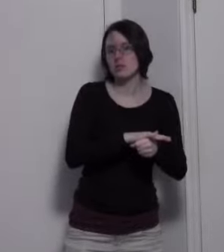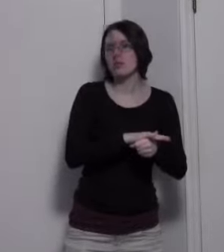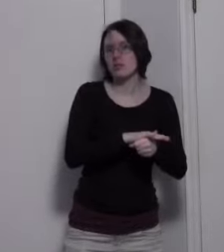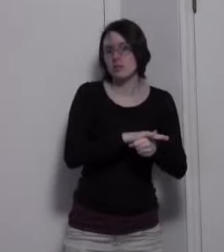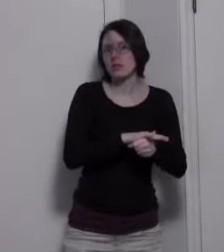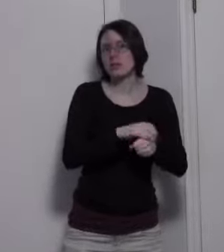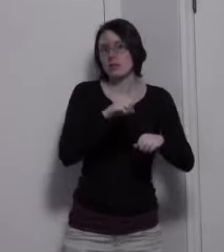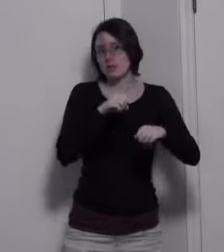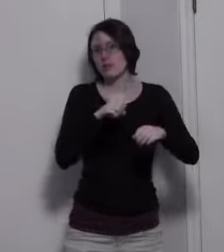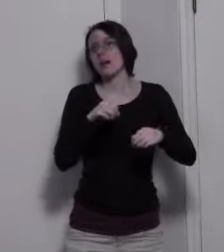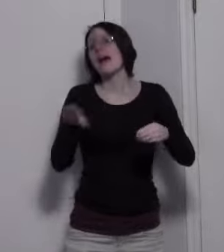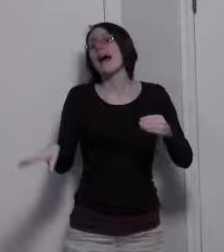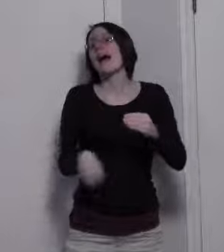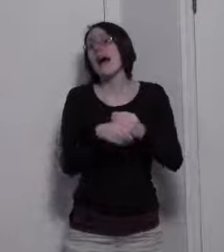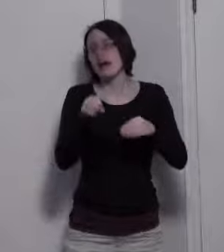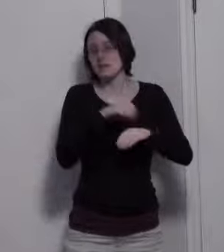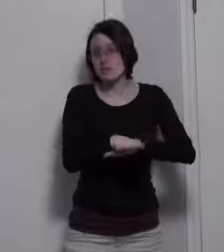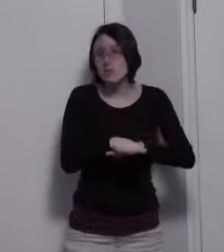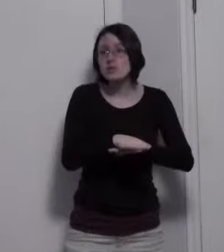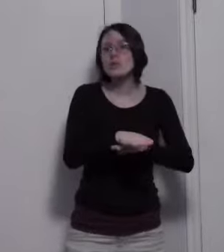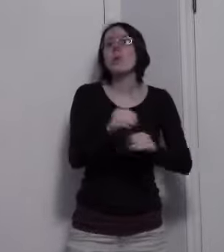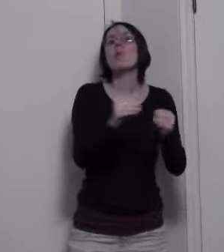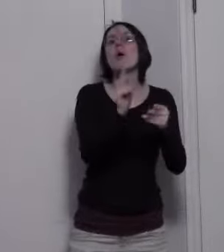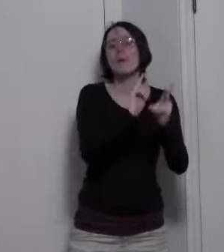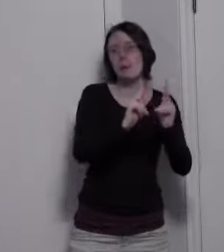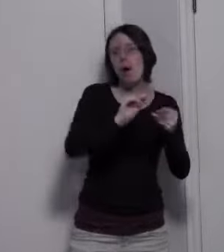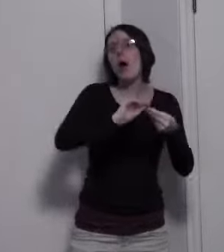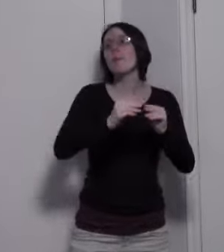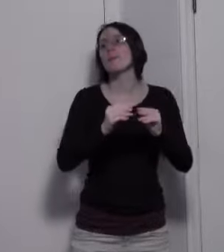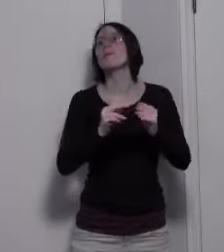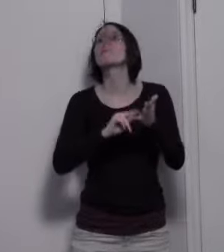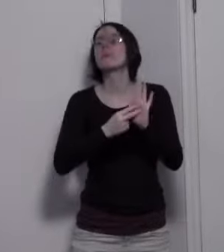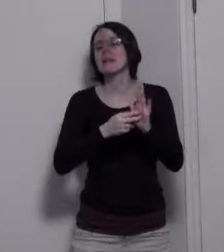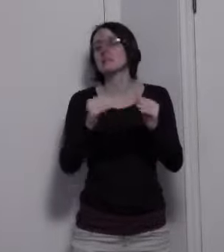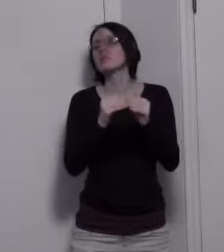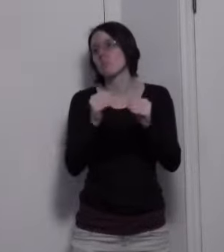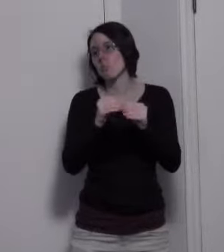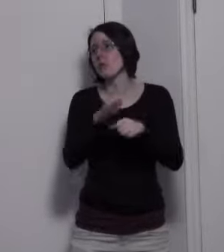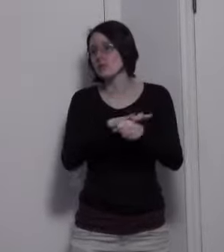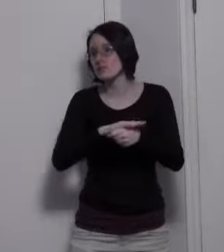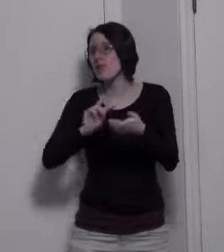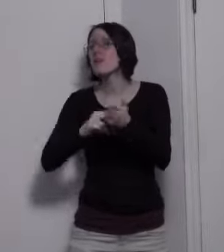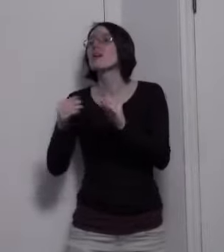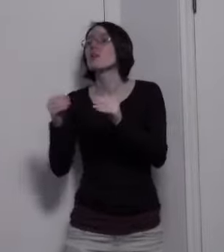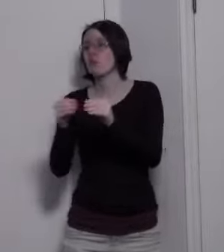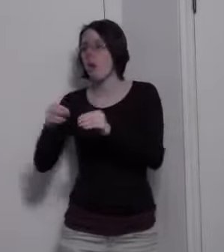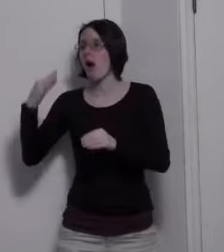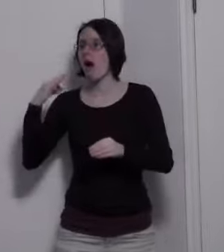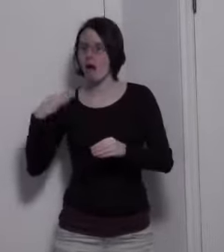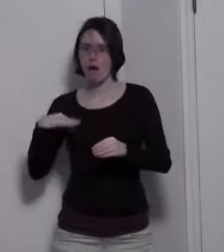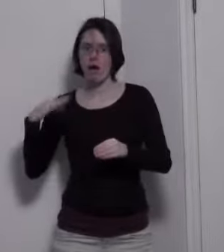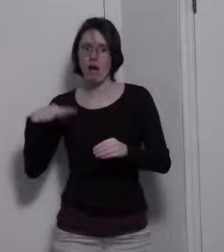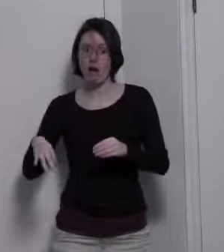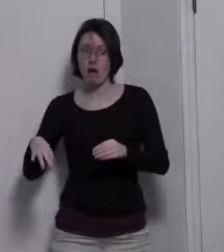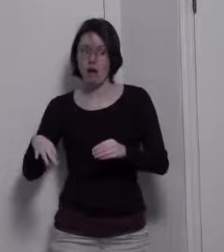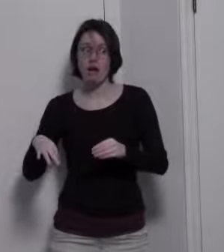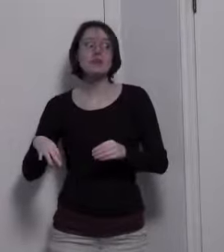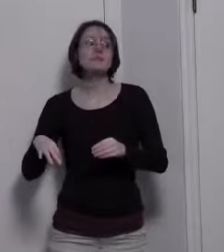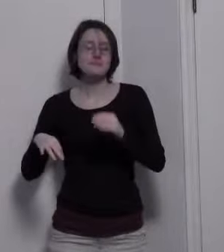more influence. The influence a state has in the election is measured by the number of electors. This number